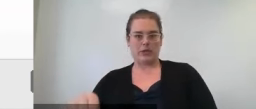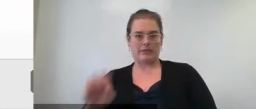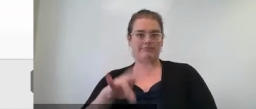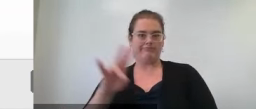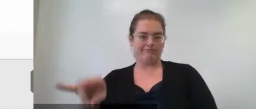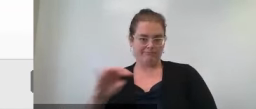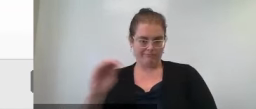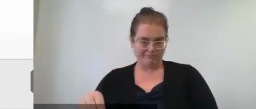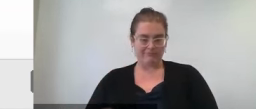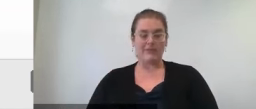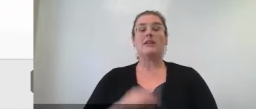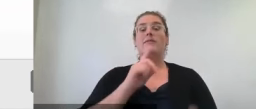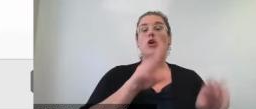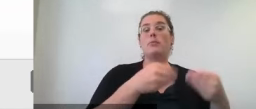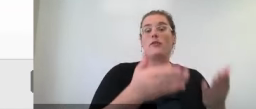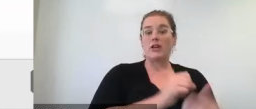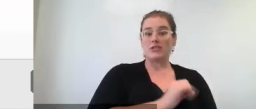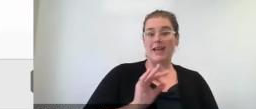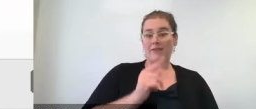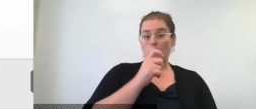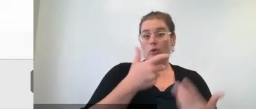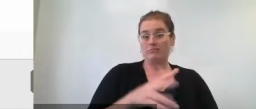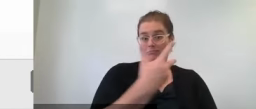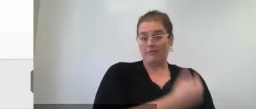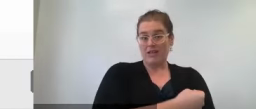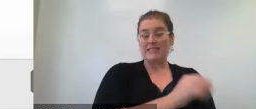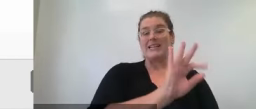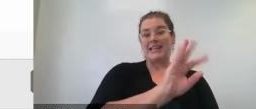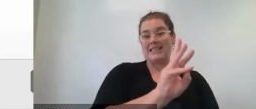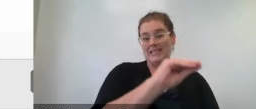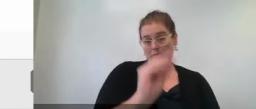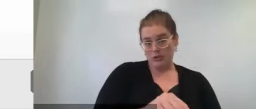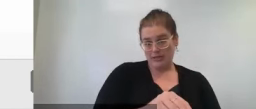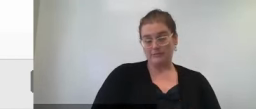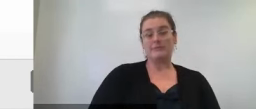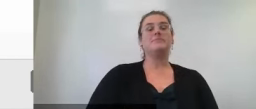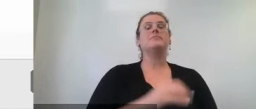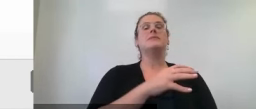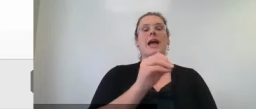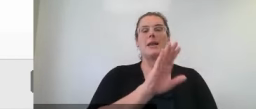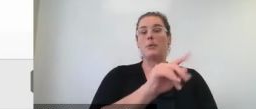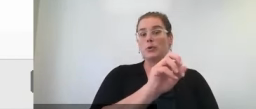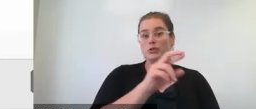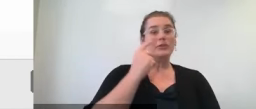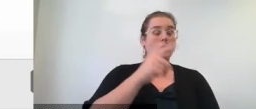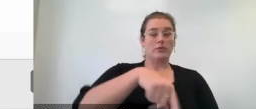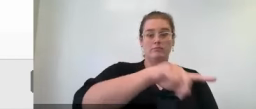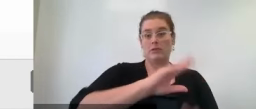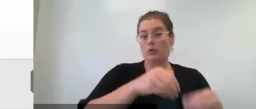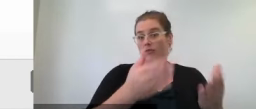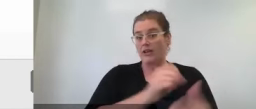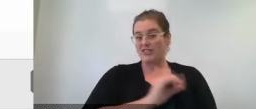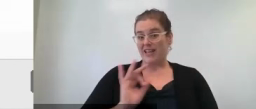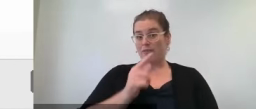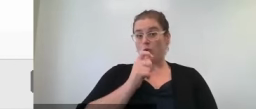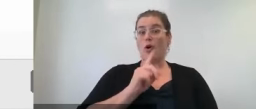Provider staff vaccinated, we're at 96%. And boosters for provider staff who are